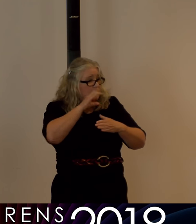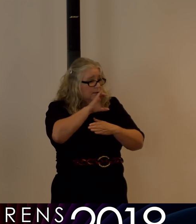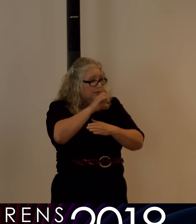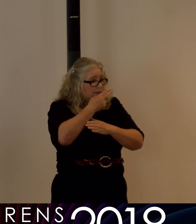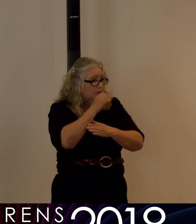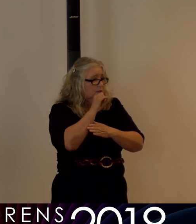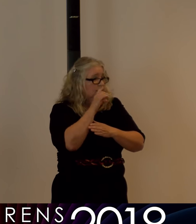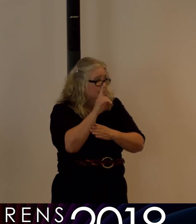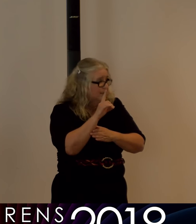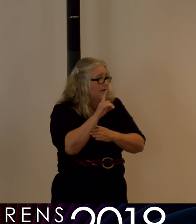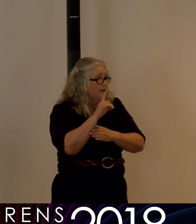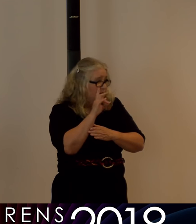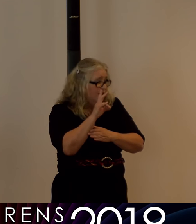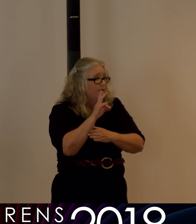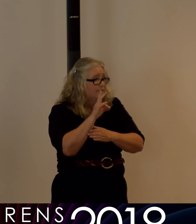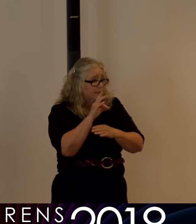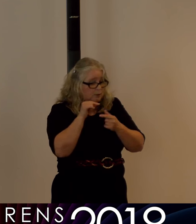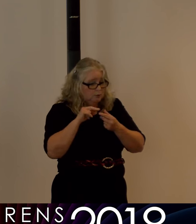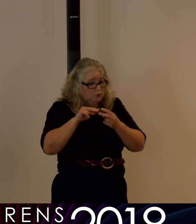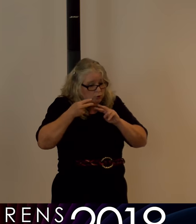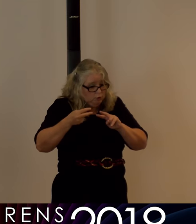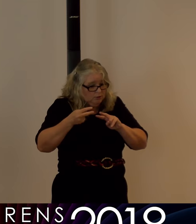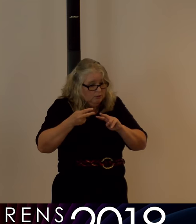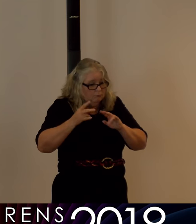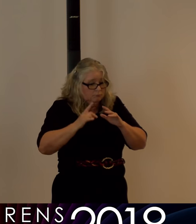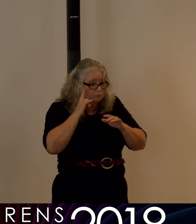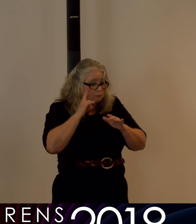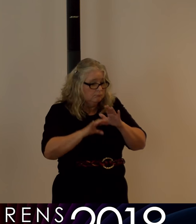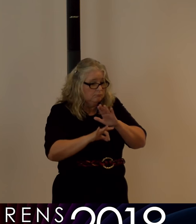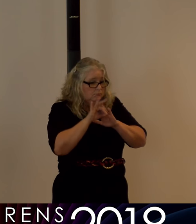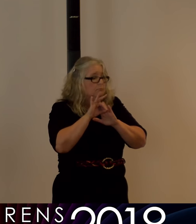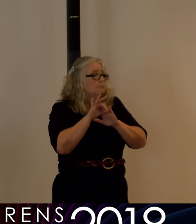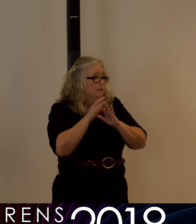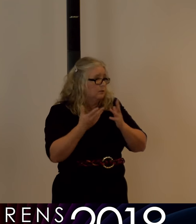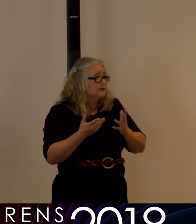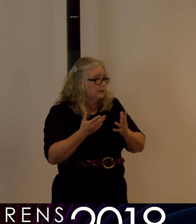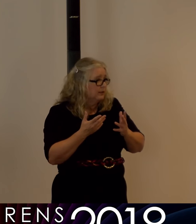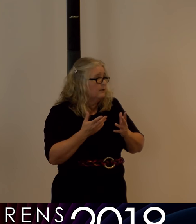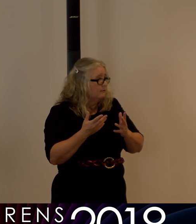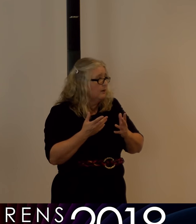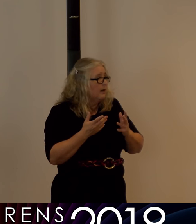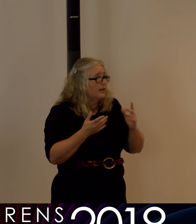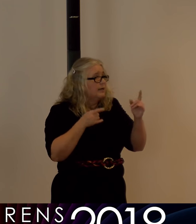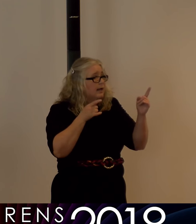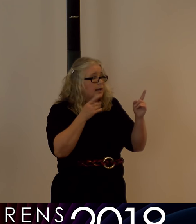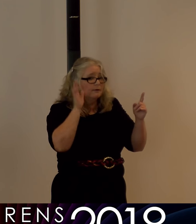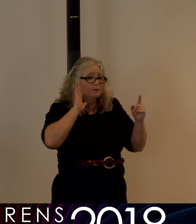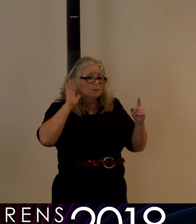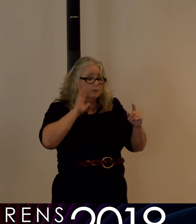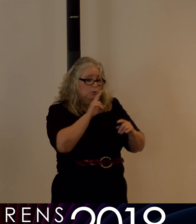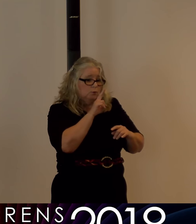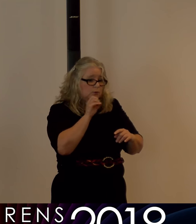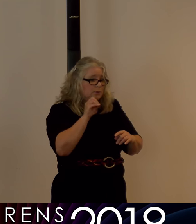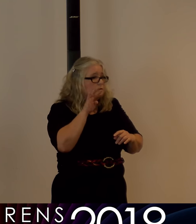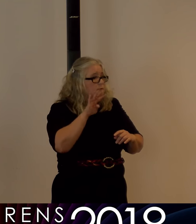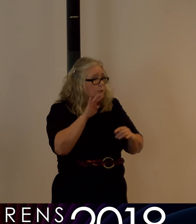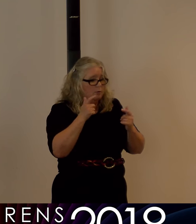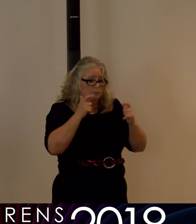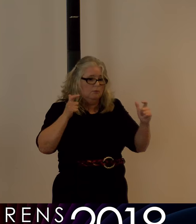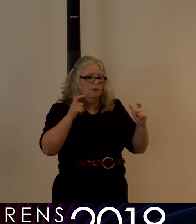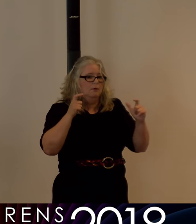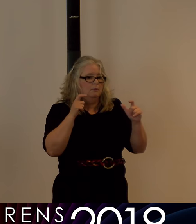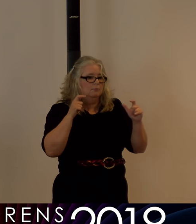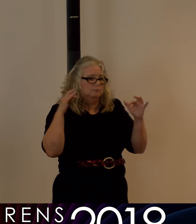forget being at the American Society for Human Genetics meeting in 2004. And this is a large meeting of geneticists from around the